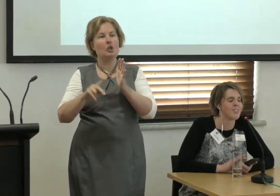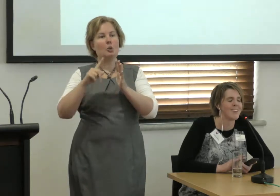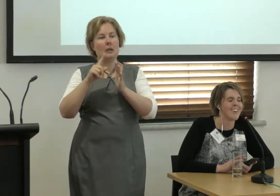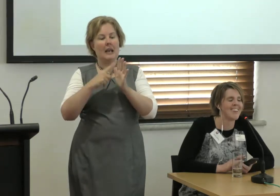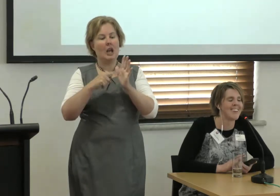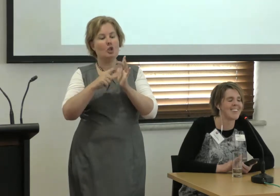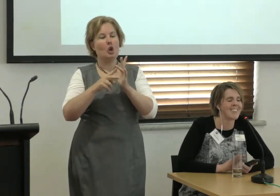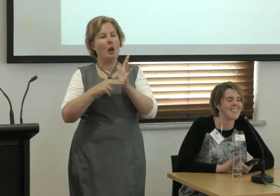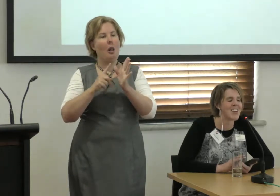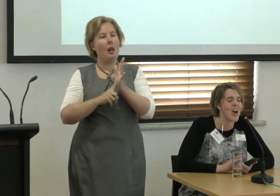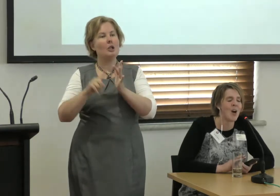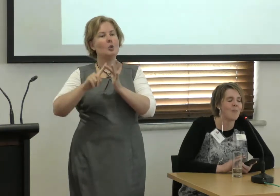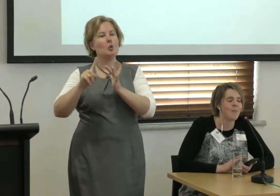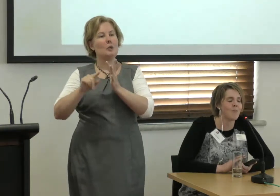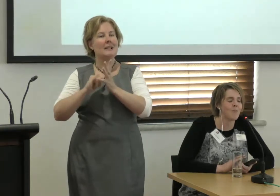reports.